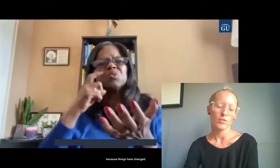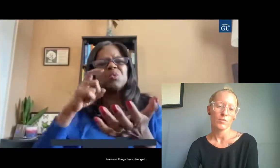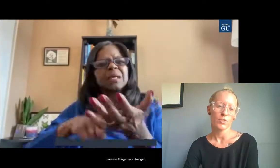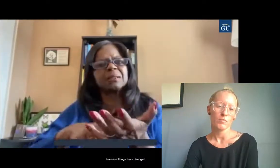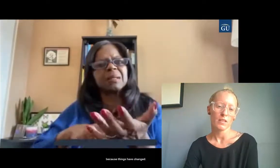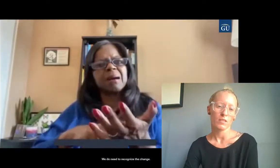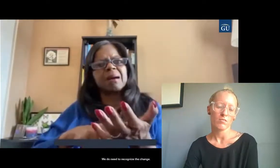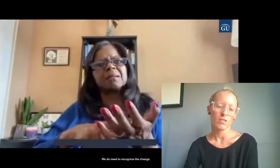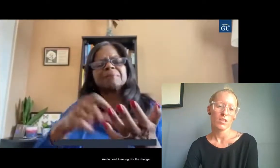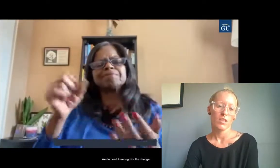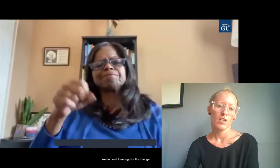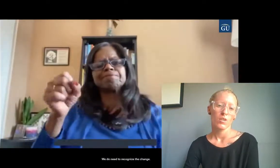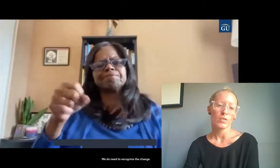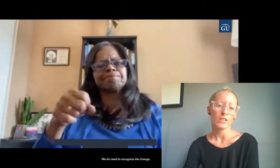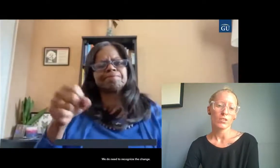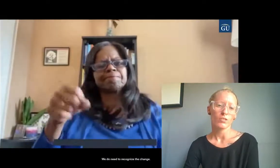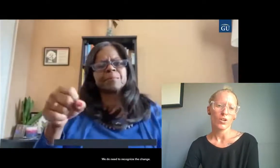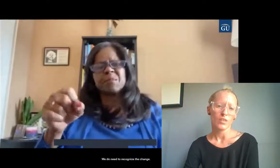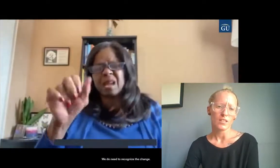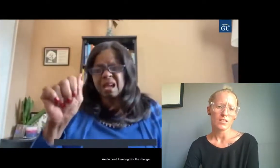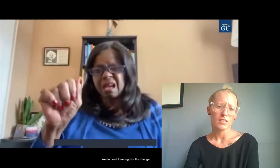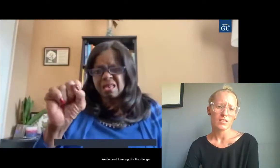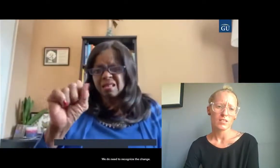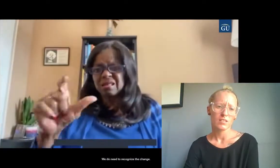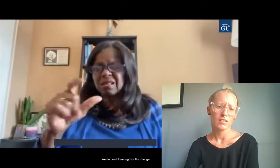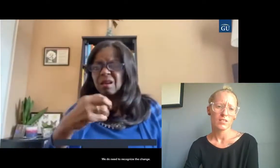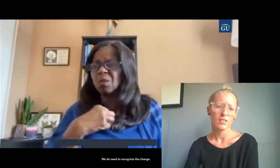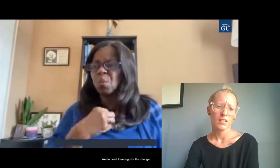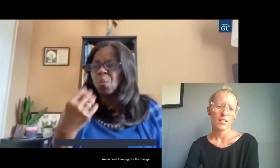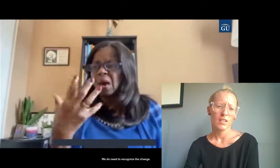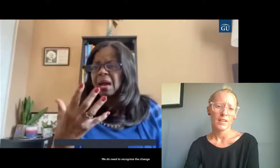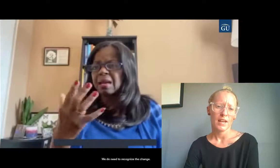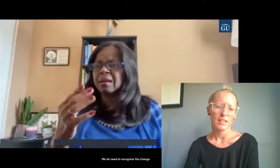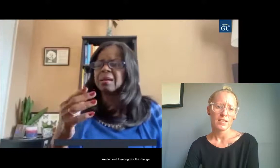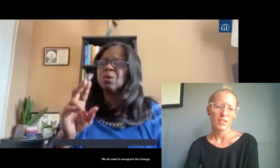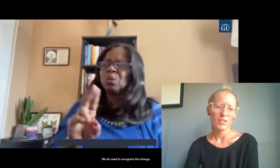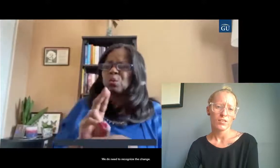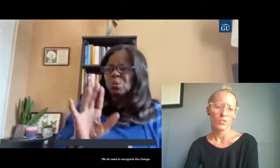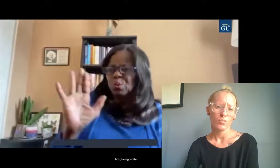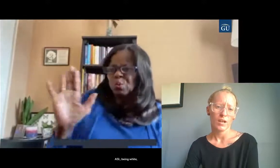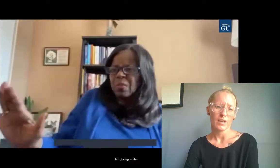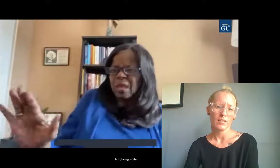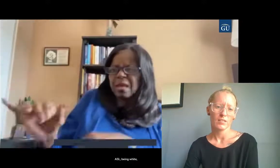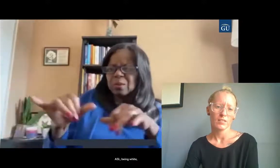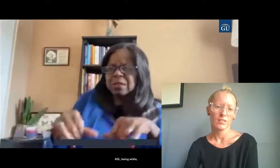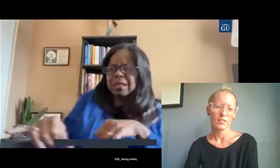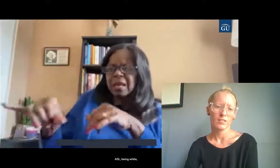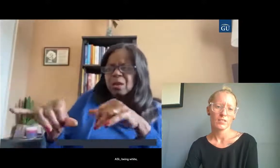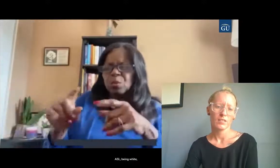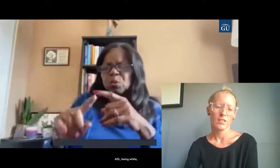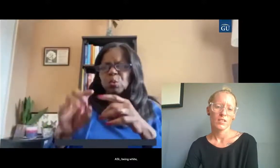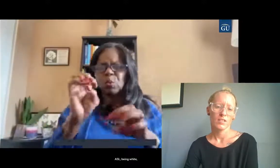change and have new perspectives. We need to notice that ASL is too white.